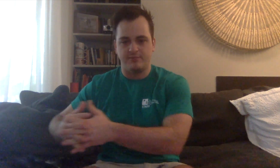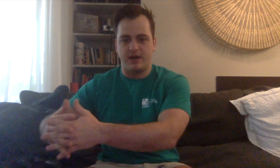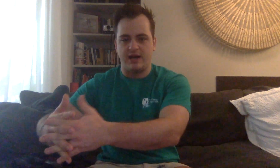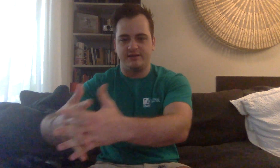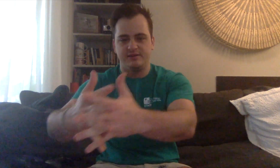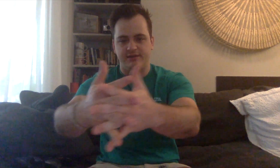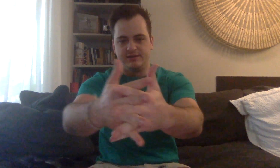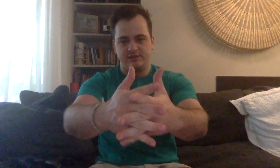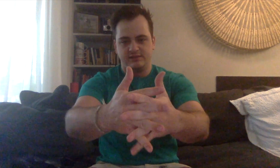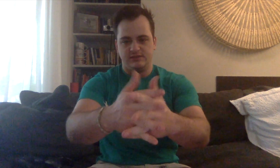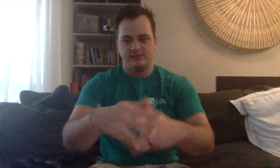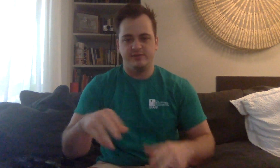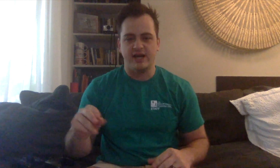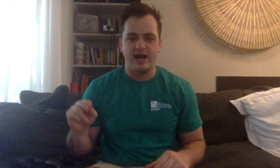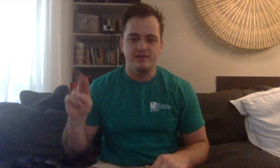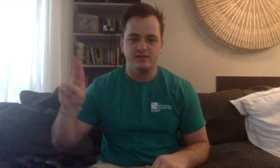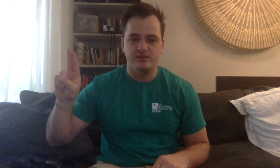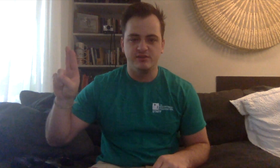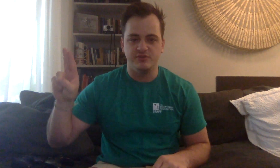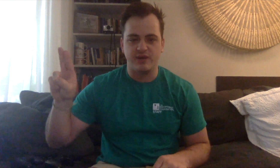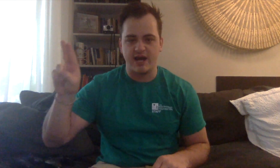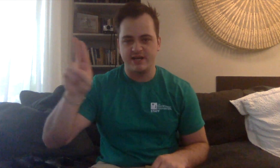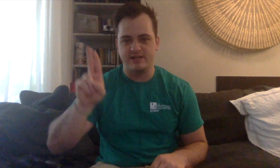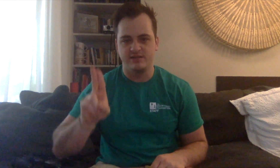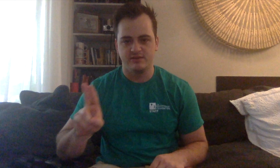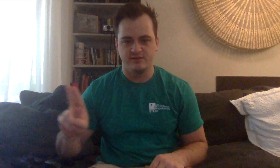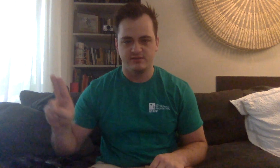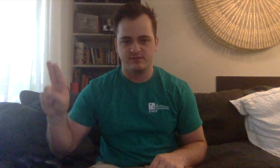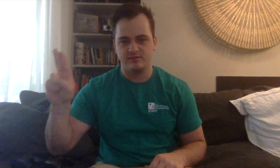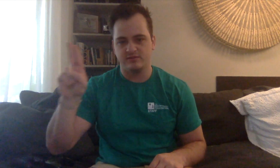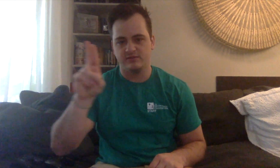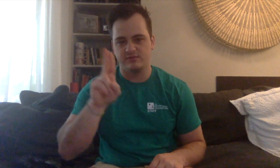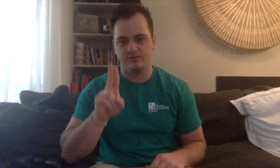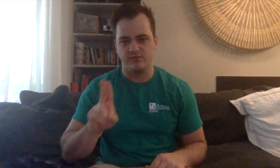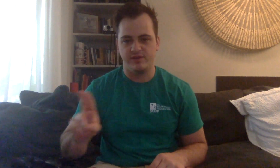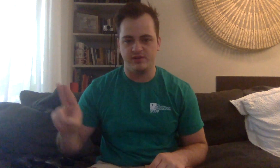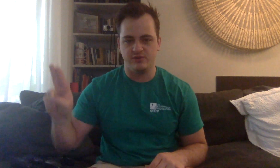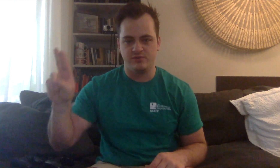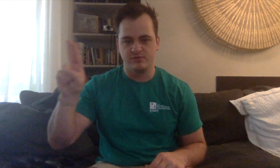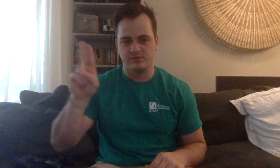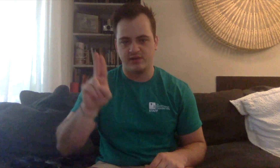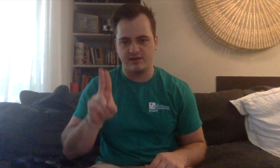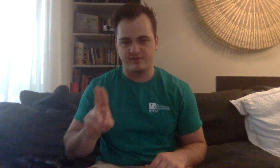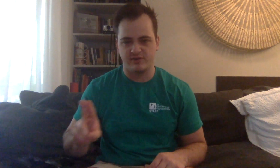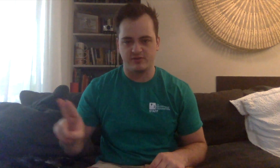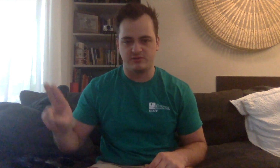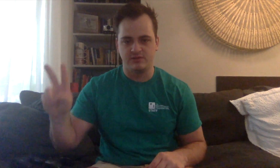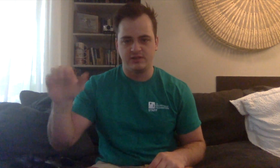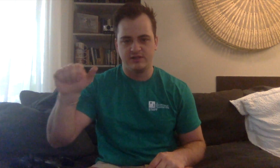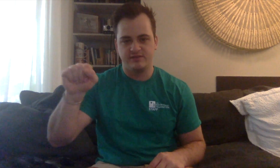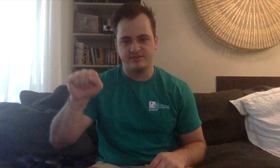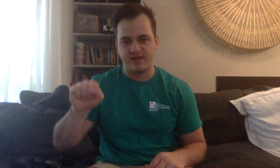pot. So we got united with the U and a circle,